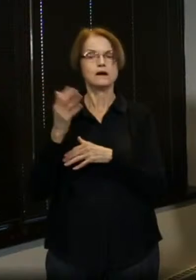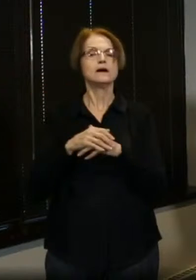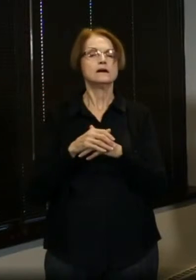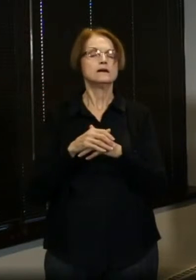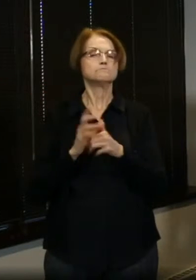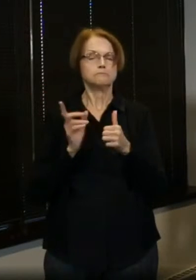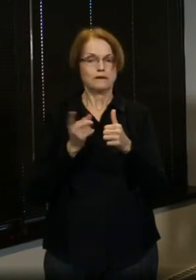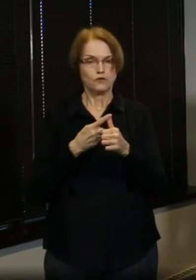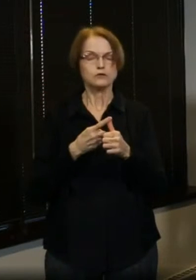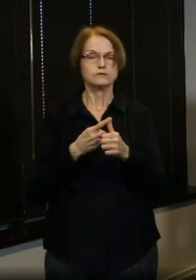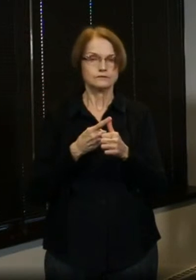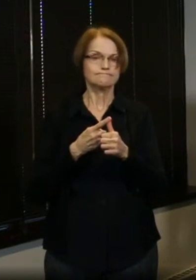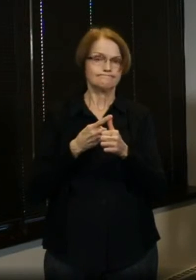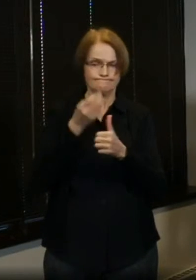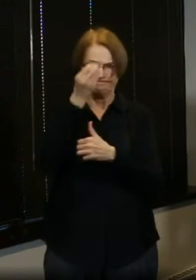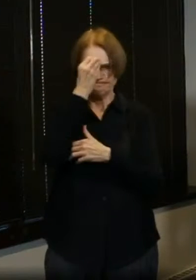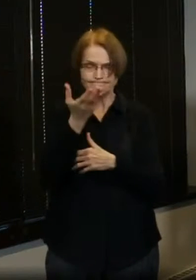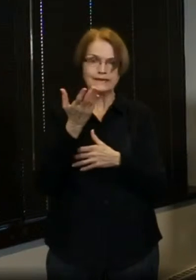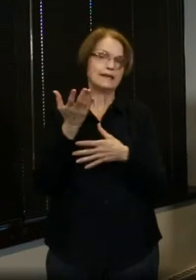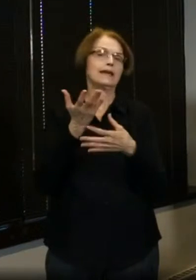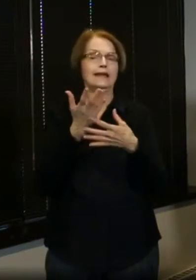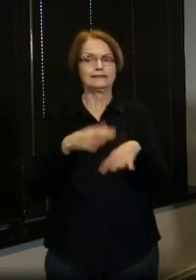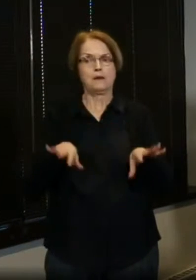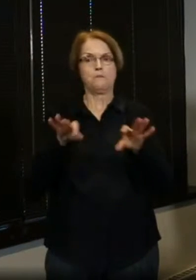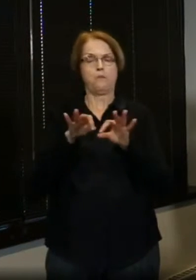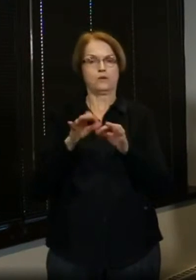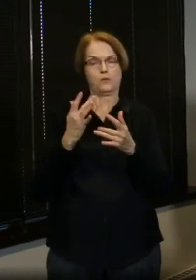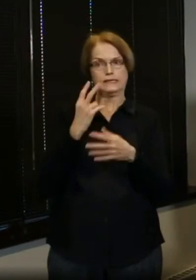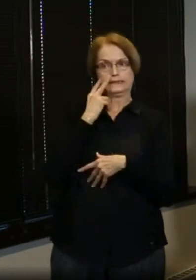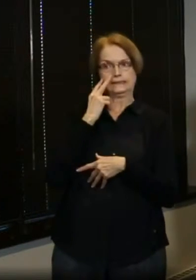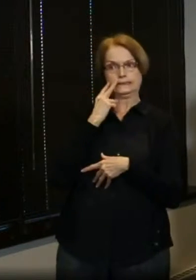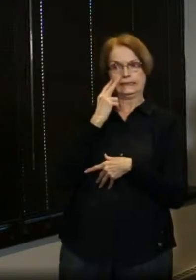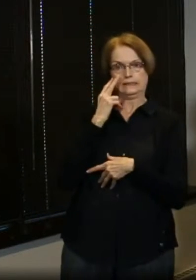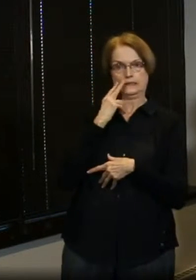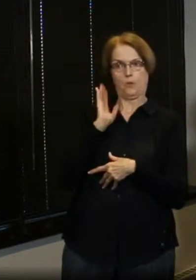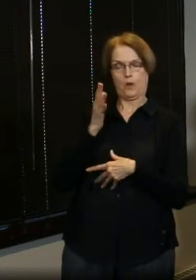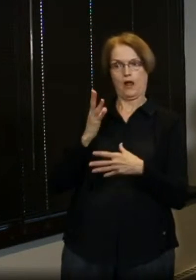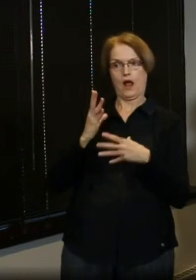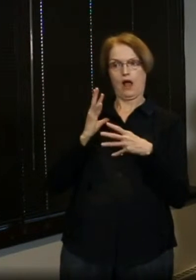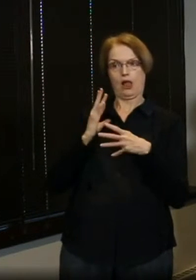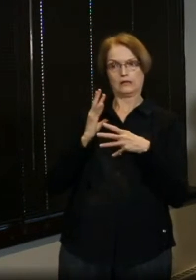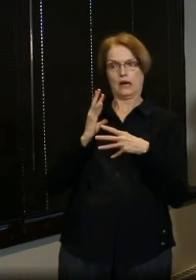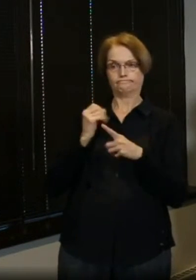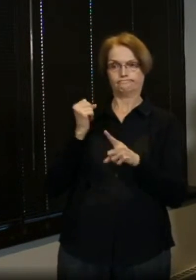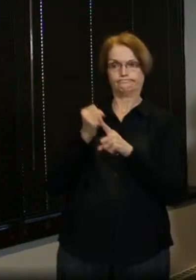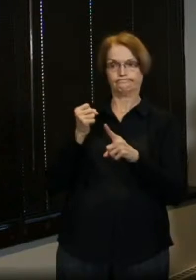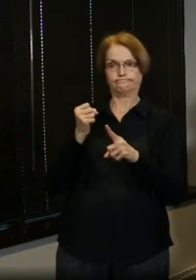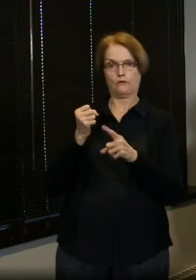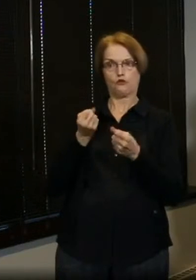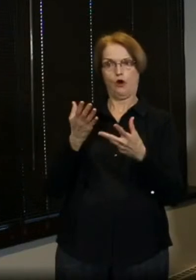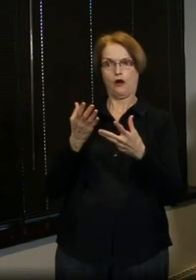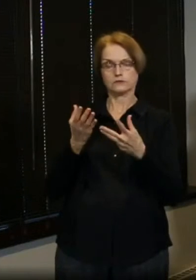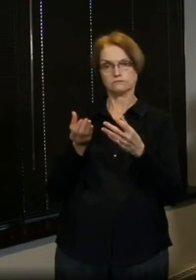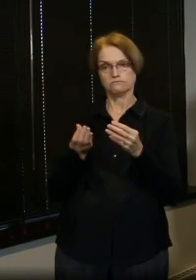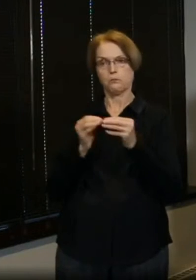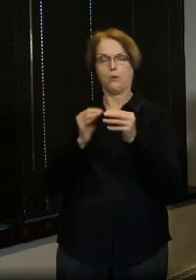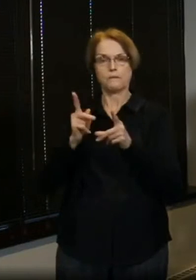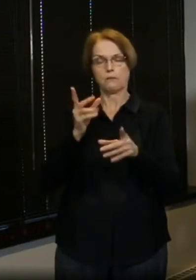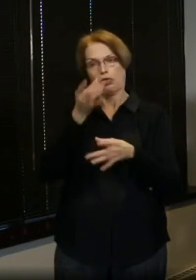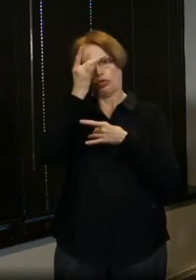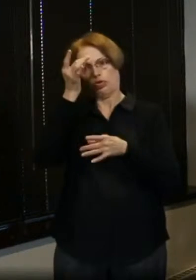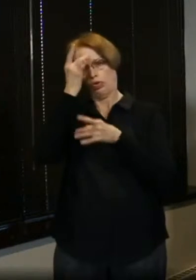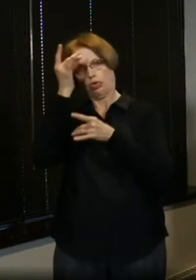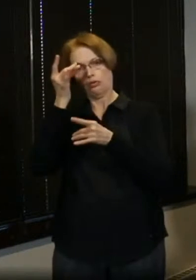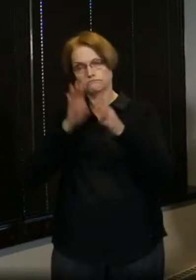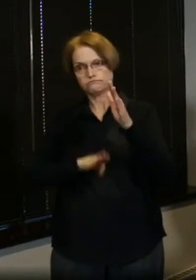really important time for us to see what that impact is going to be from the holiday. And so we're barely 2 weeks into the